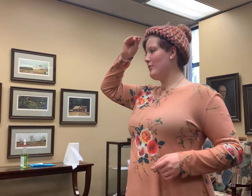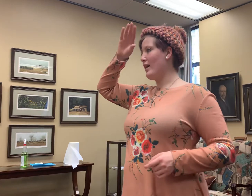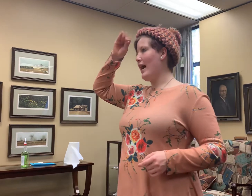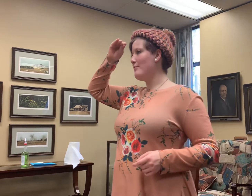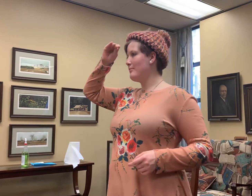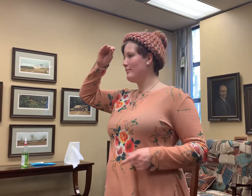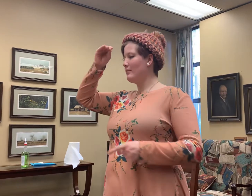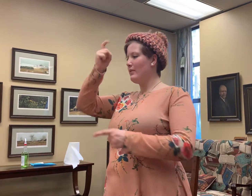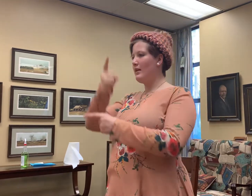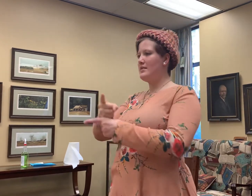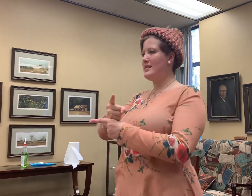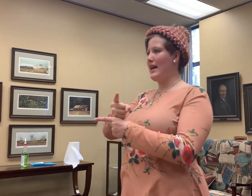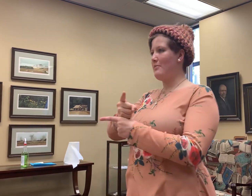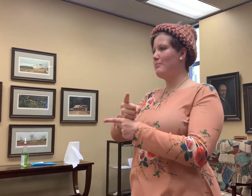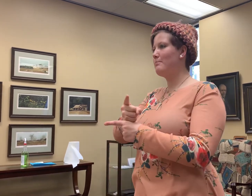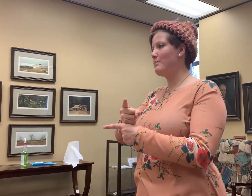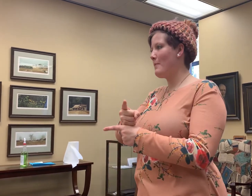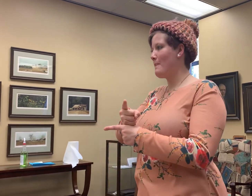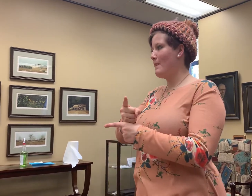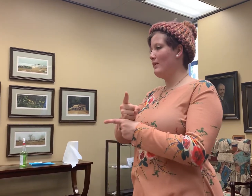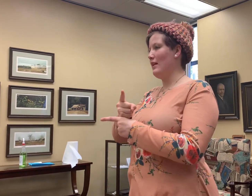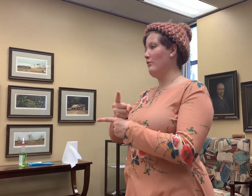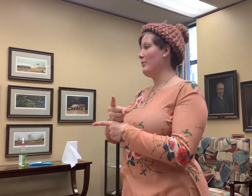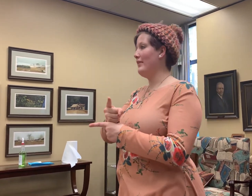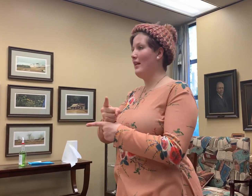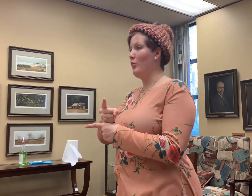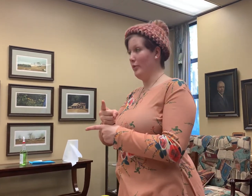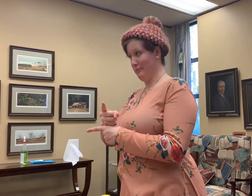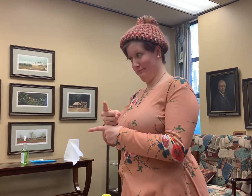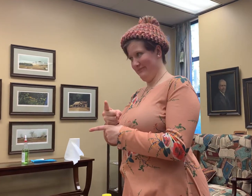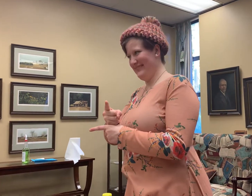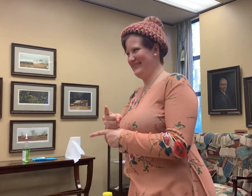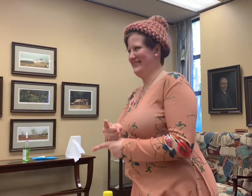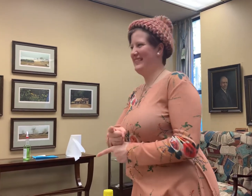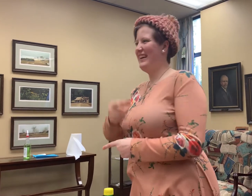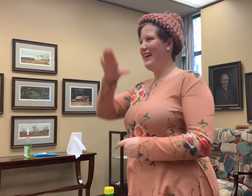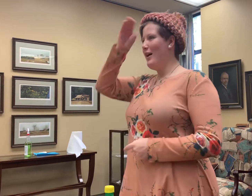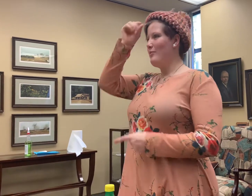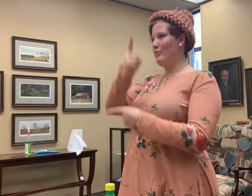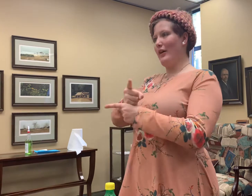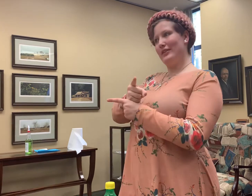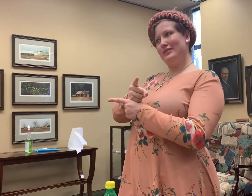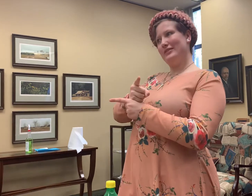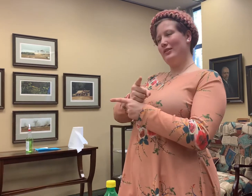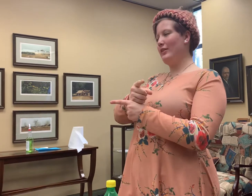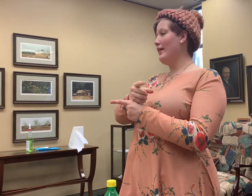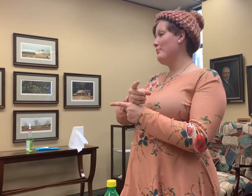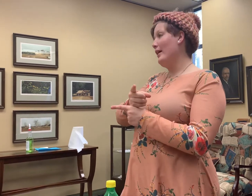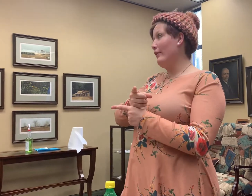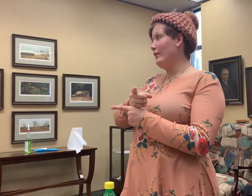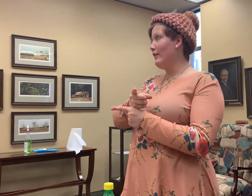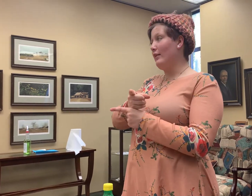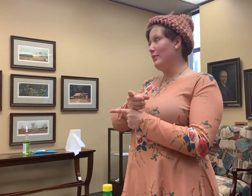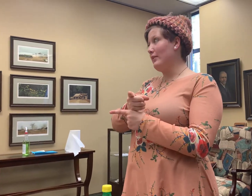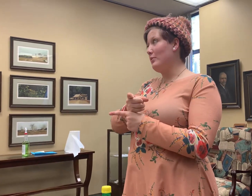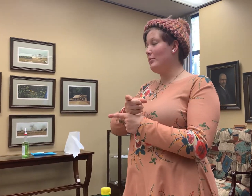cap. Same. This came from the same womb. Brother, or same parent. Doesn't have to be the same womb. Same